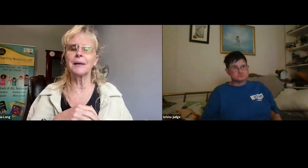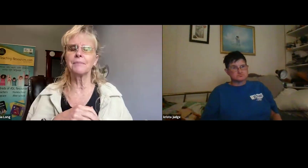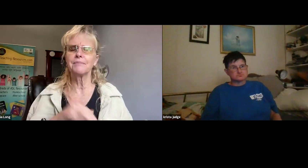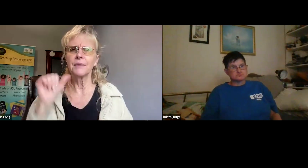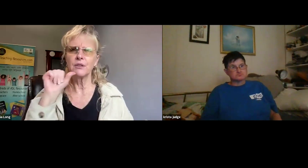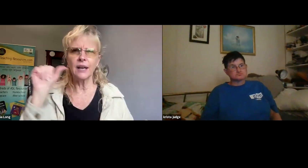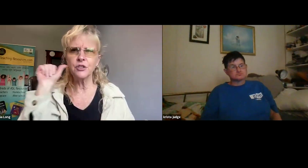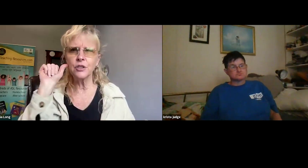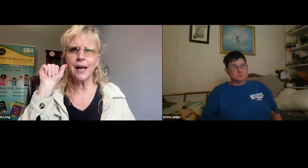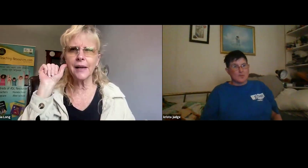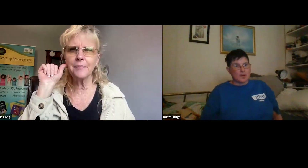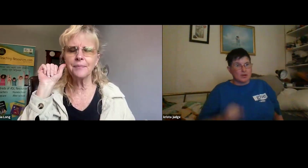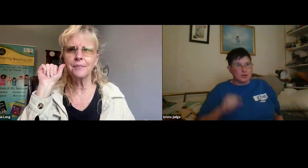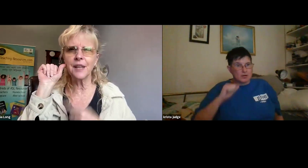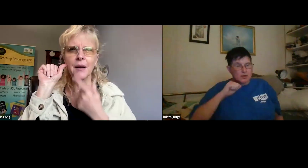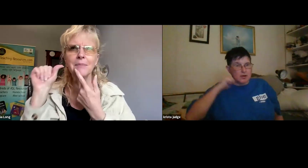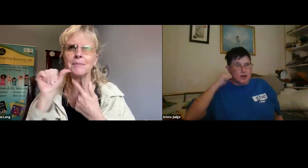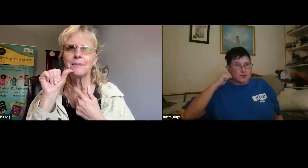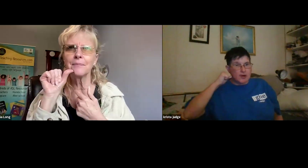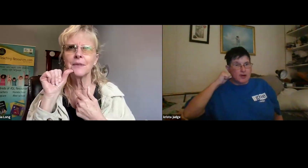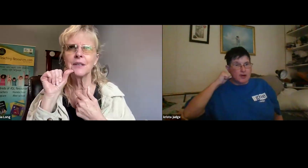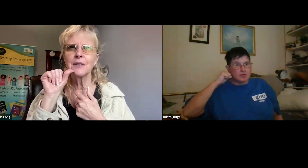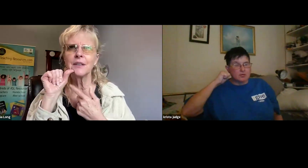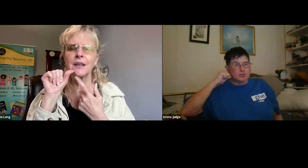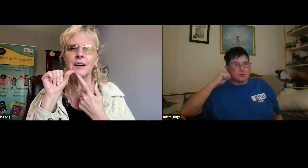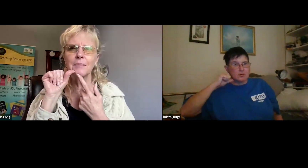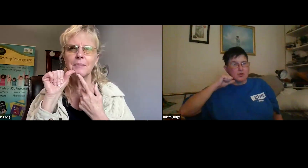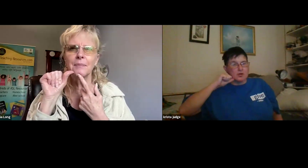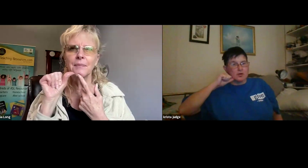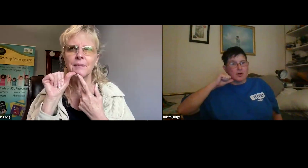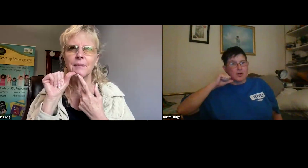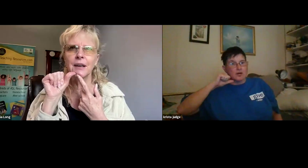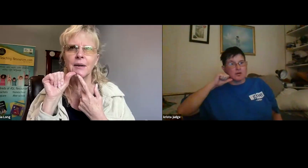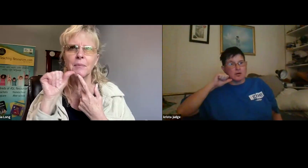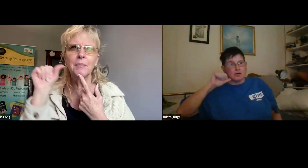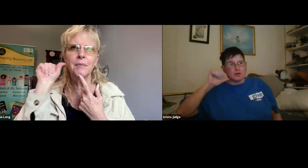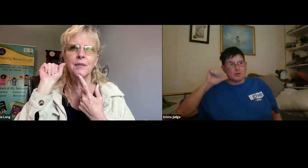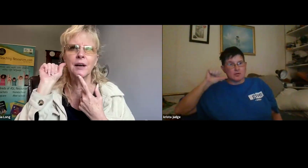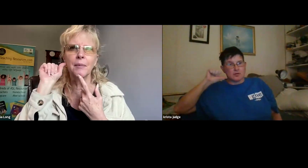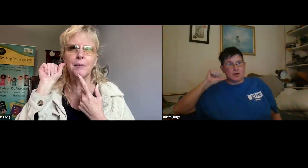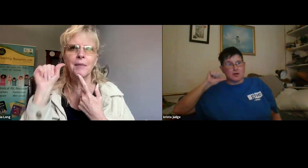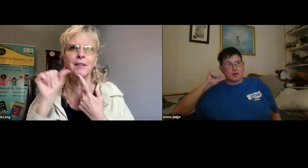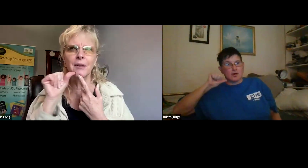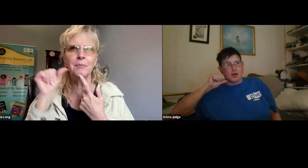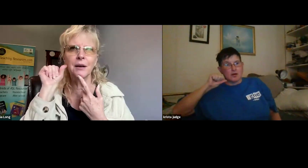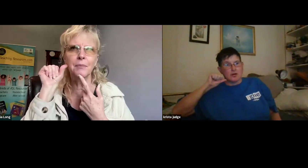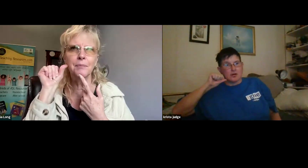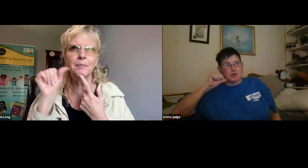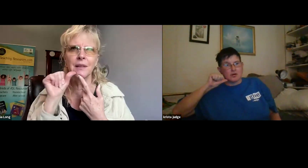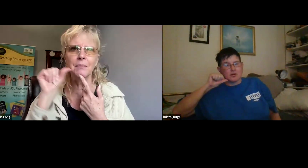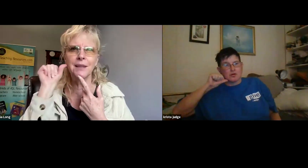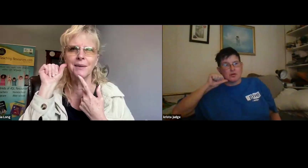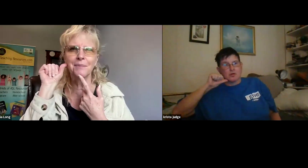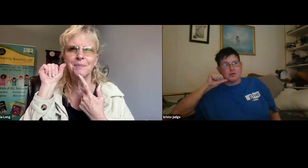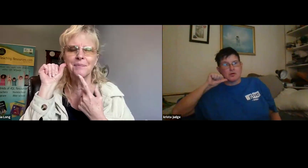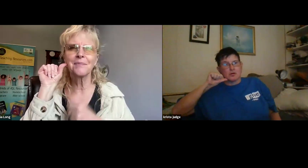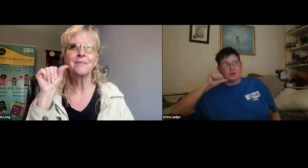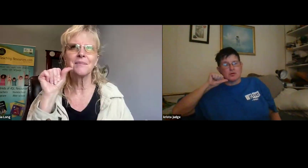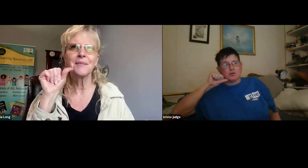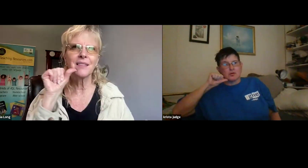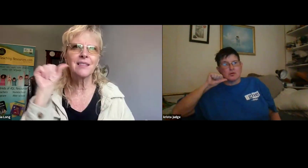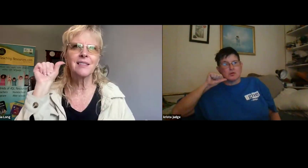Yesterday, do it with me. Yesterday, thumb, Yesterday. Thumb, thumb, thumb, thumb, thumb, thumb,